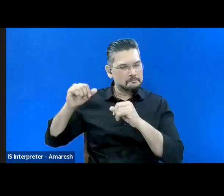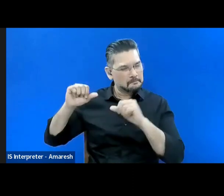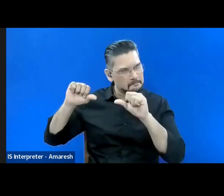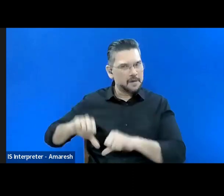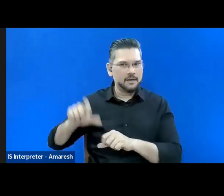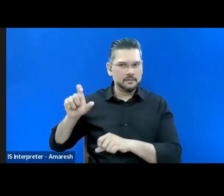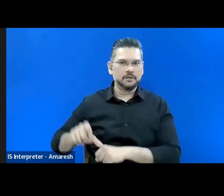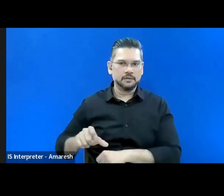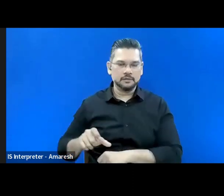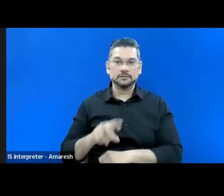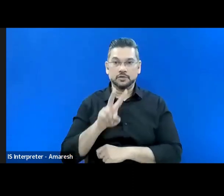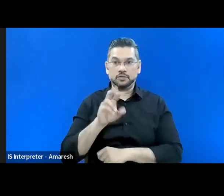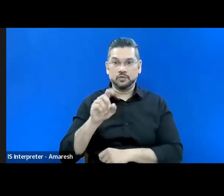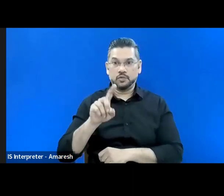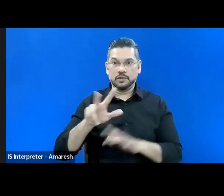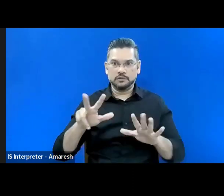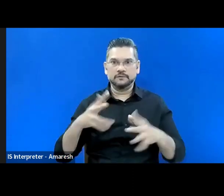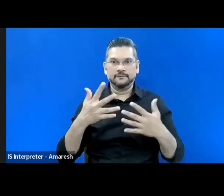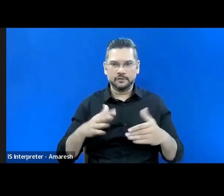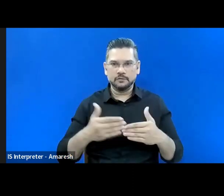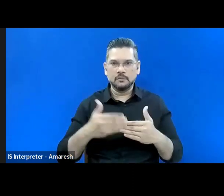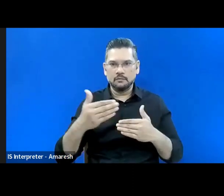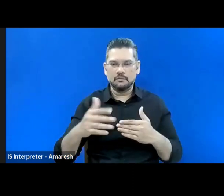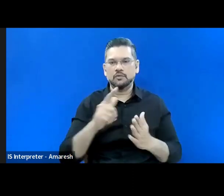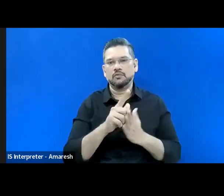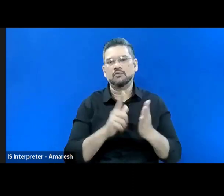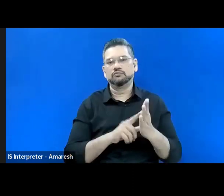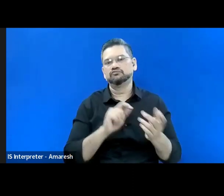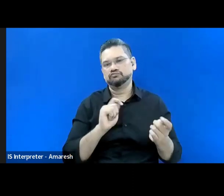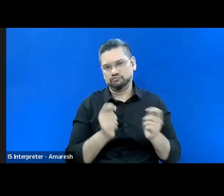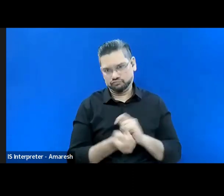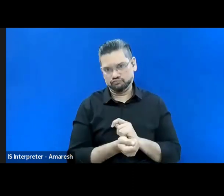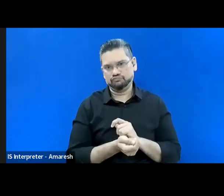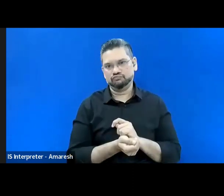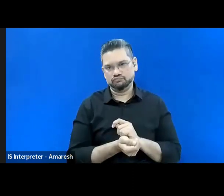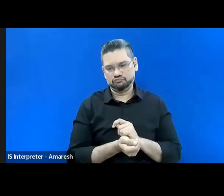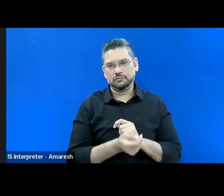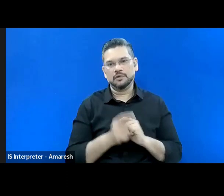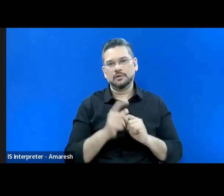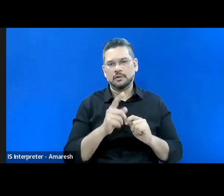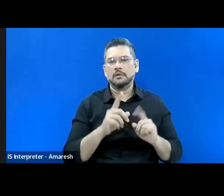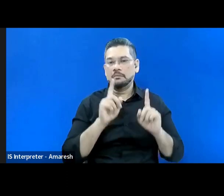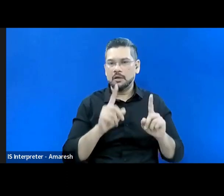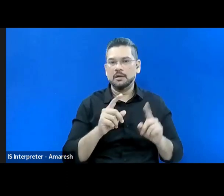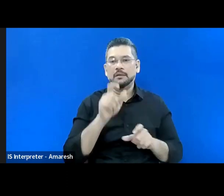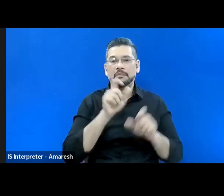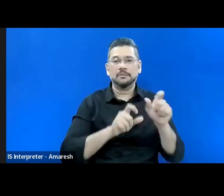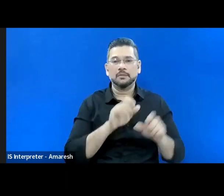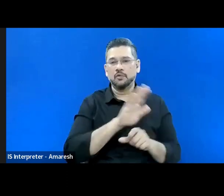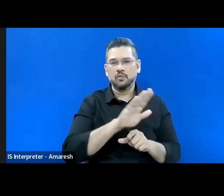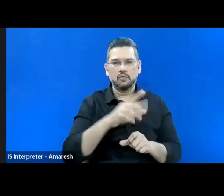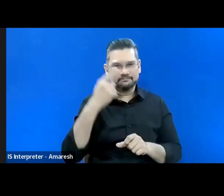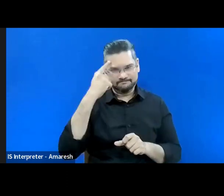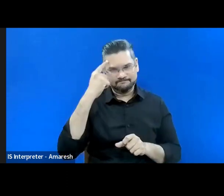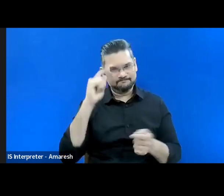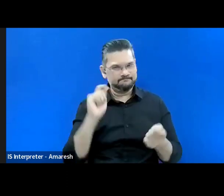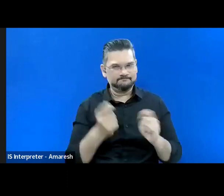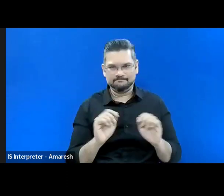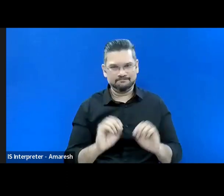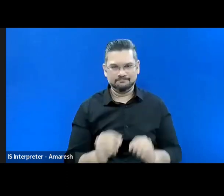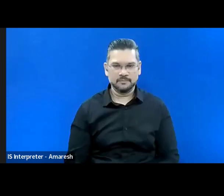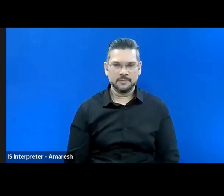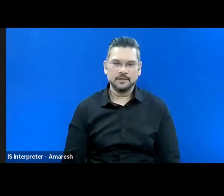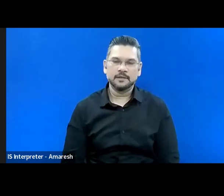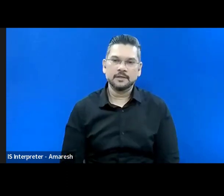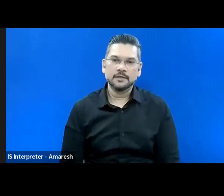in 2018, and after that, the law has changed, but the people's mindset haven't changed. Similarly, people living with